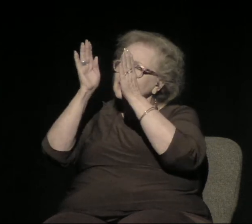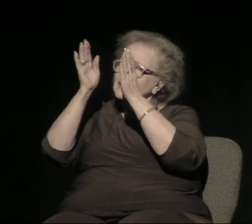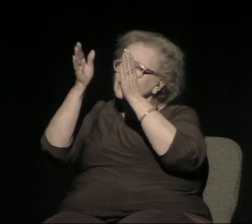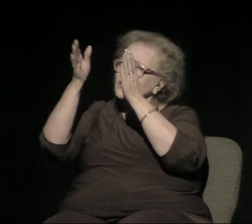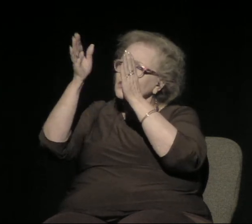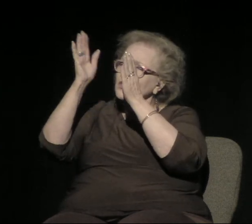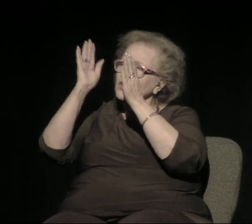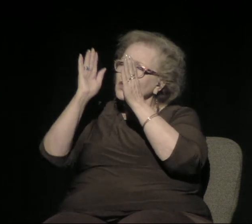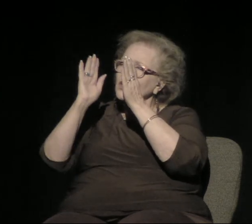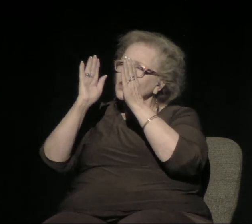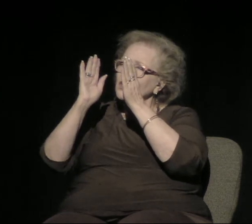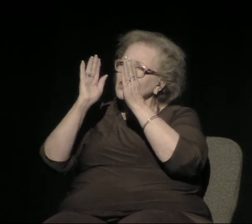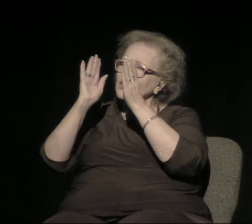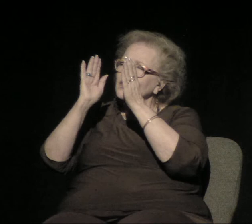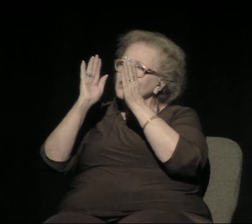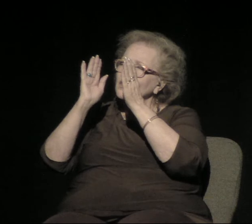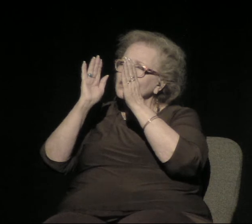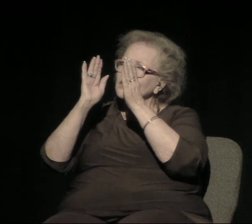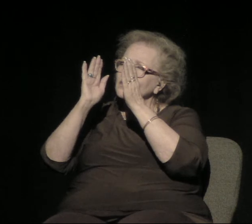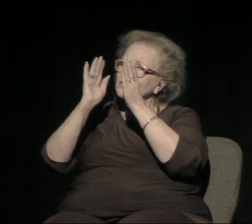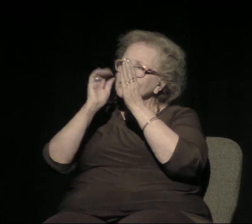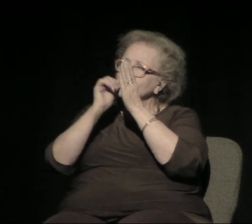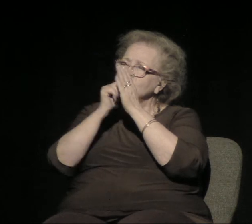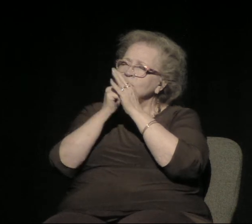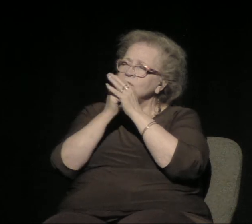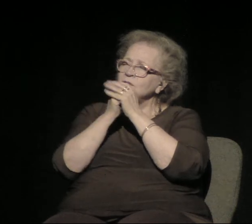I'm going to go back and read Psalm 51.